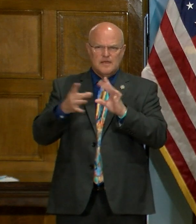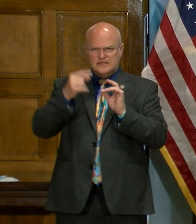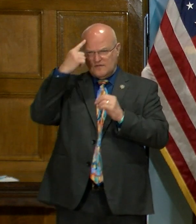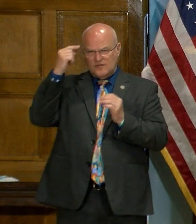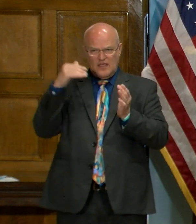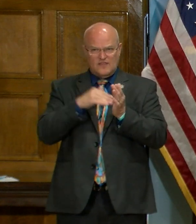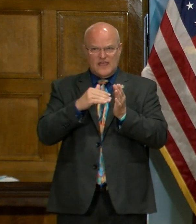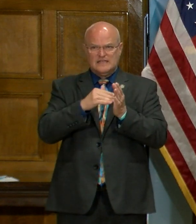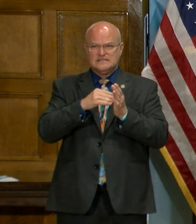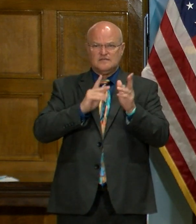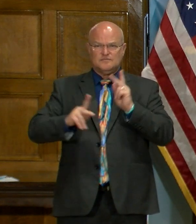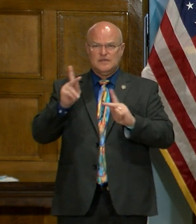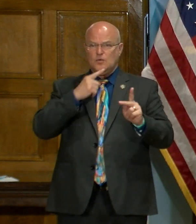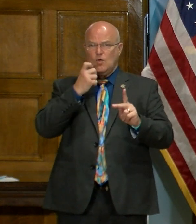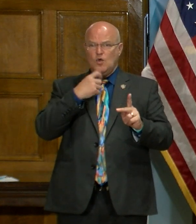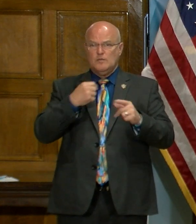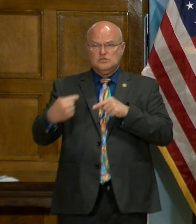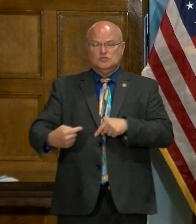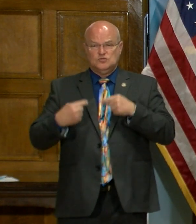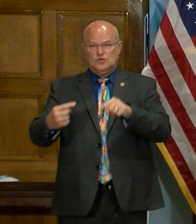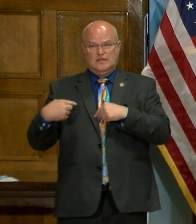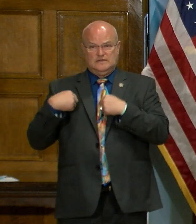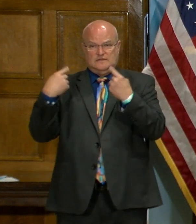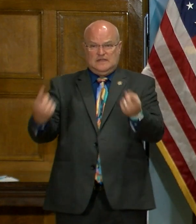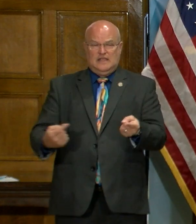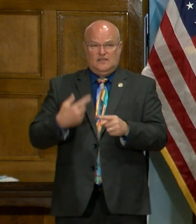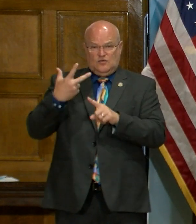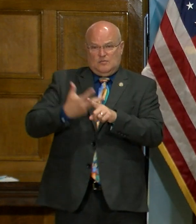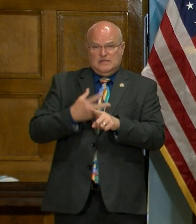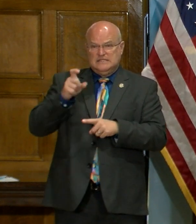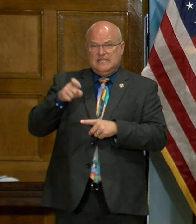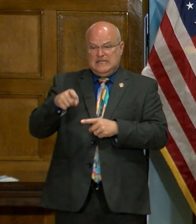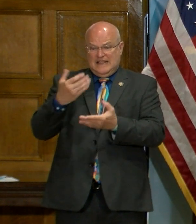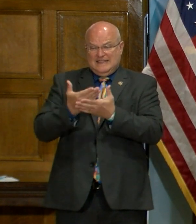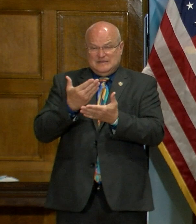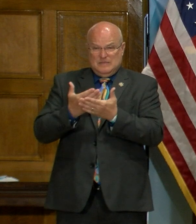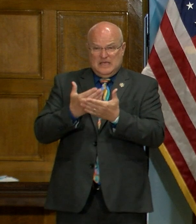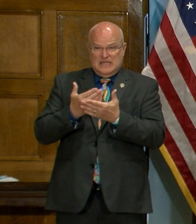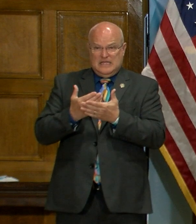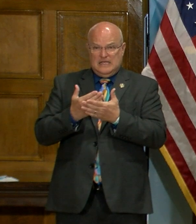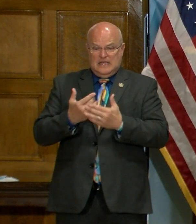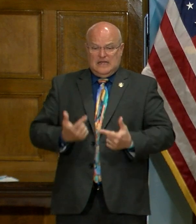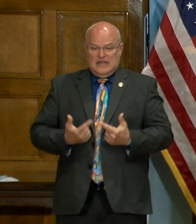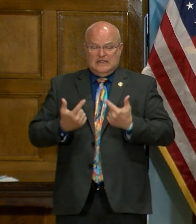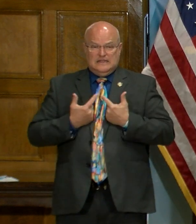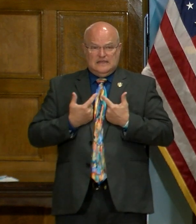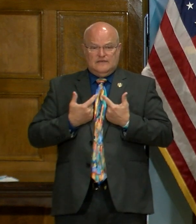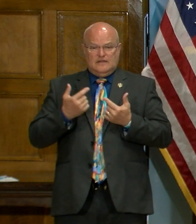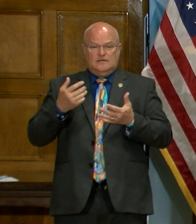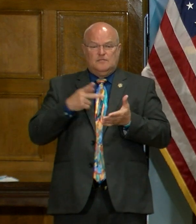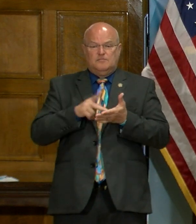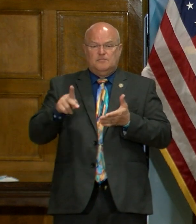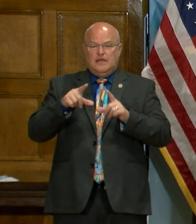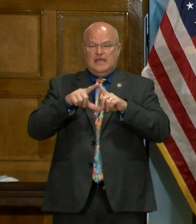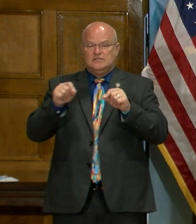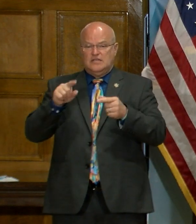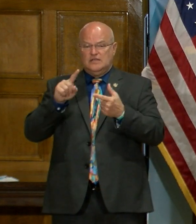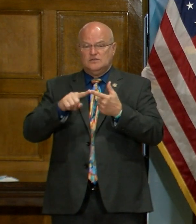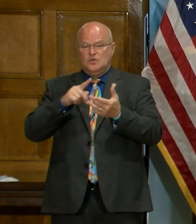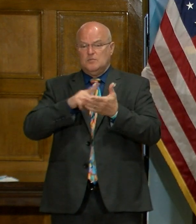for the thousands of Arkansans who have been struggling over the last 2 months, who needed this money and are living paycheck to paycheck? Anything you want to